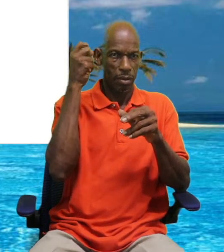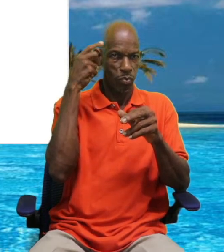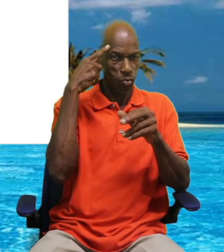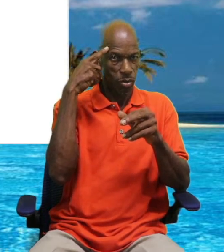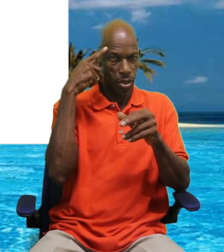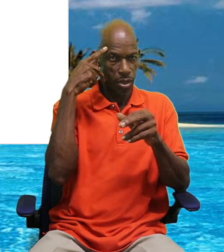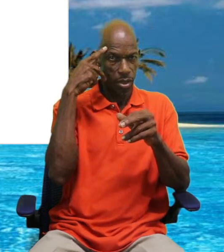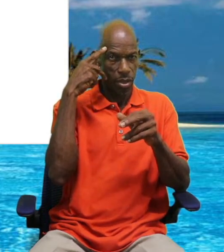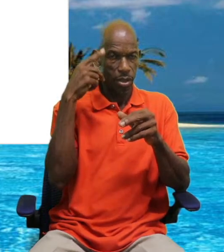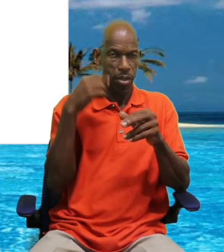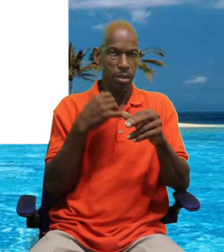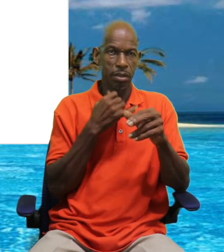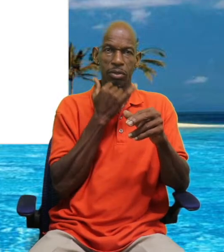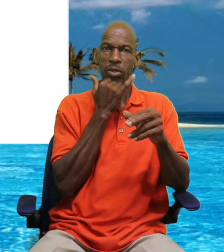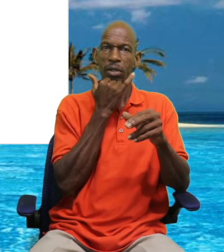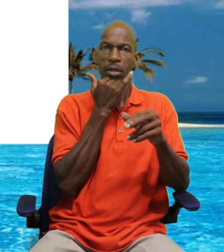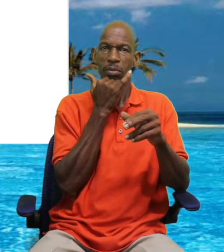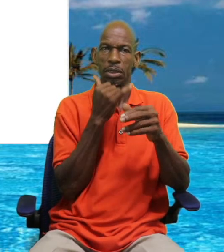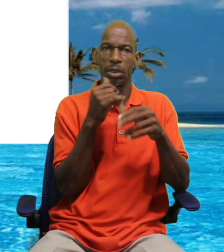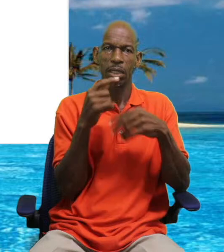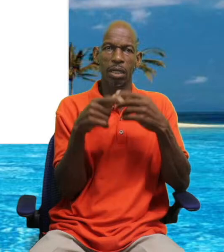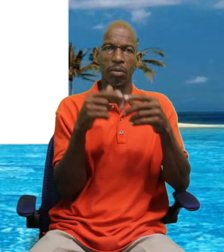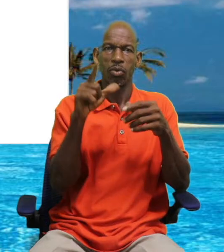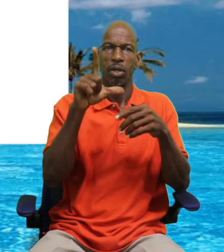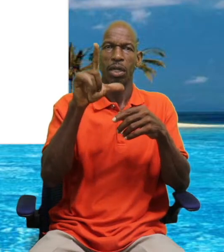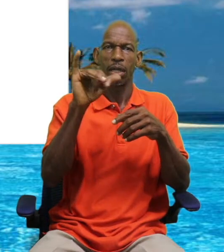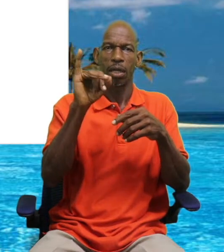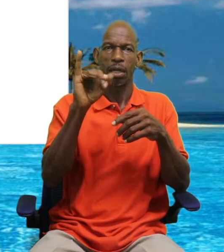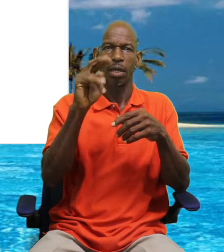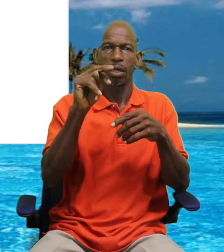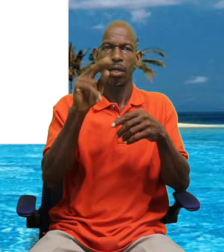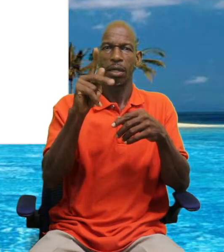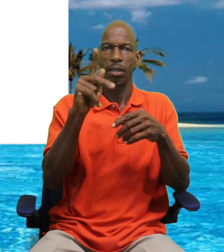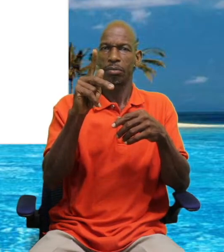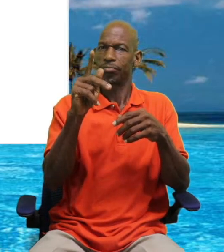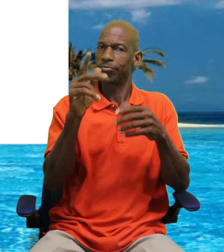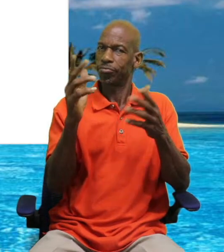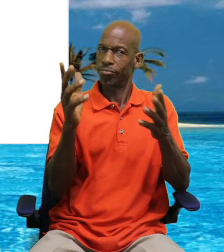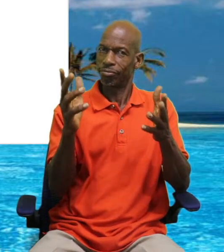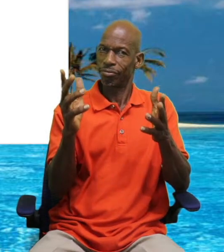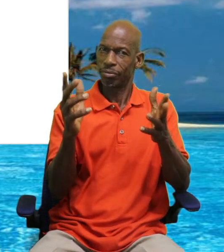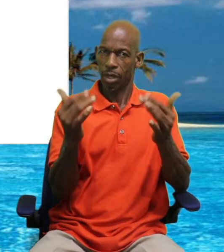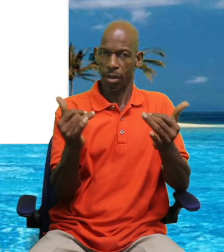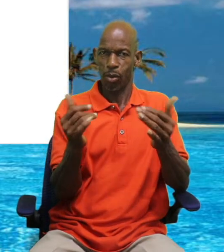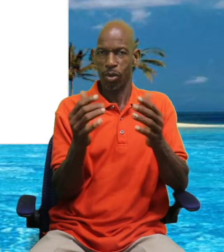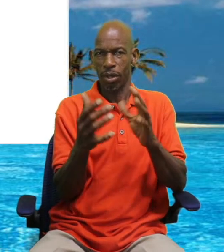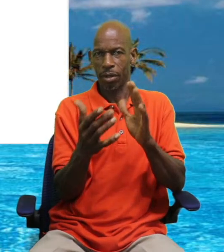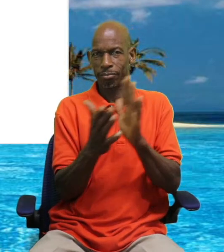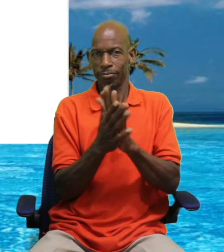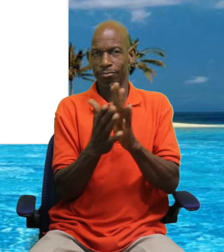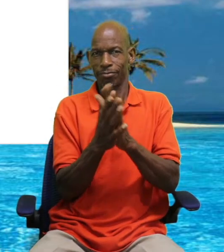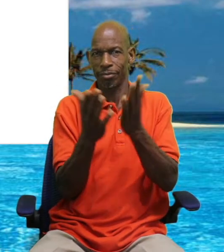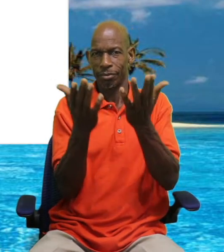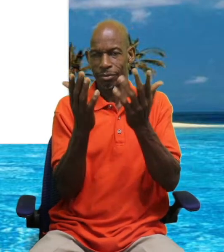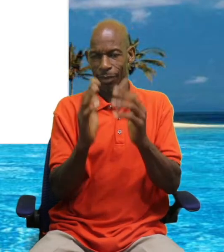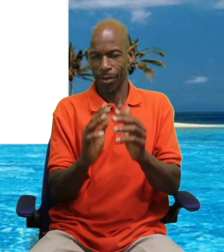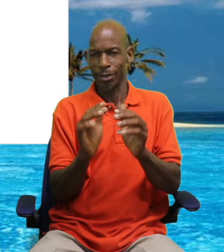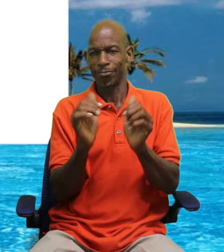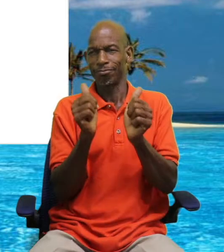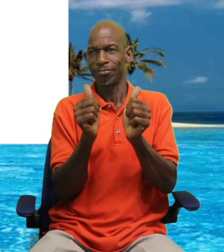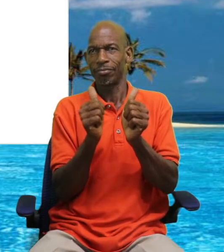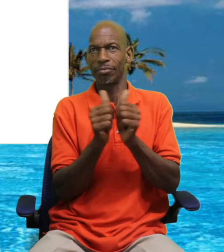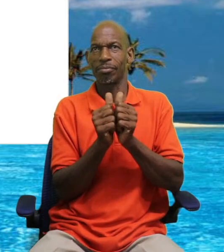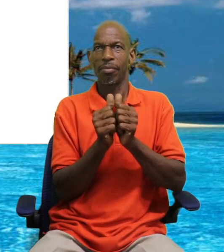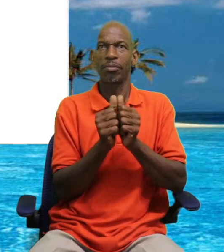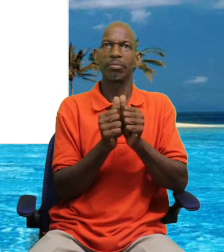that mistake sending the link to you. So the link that we use for English